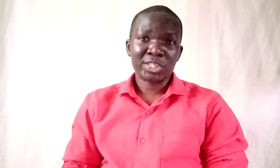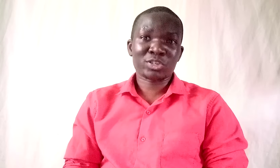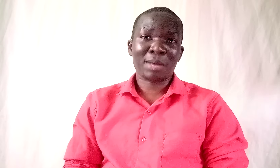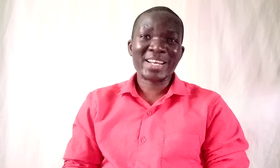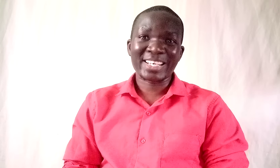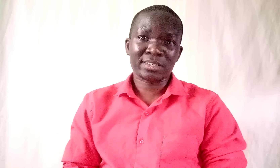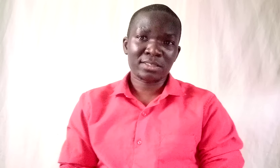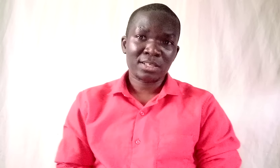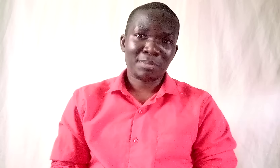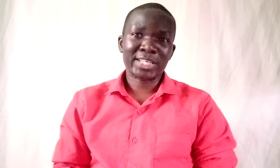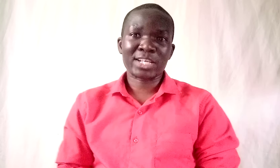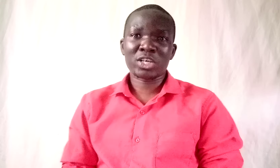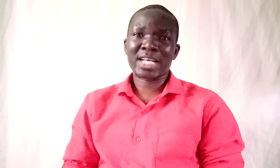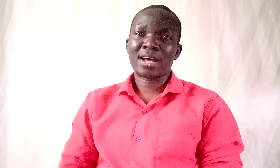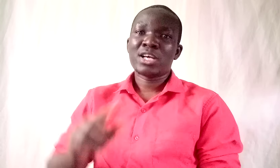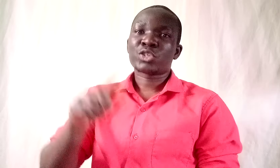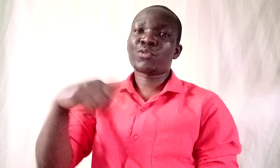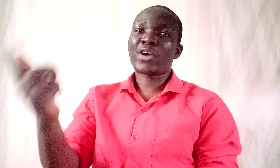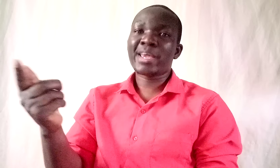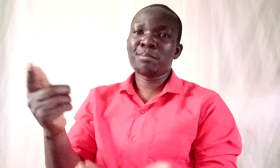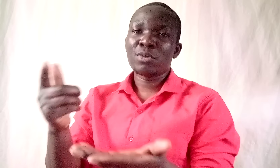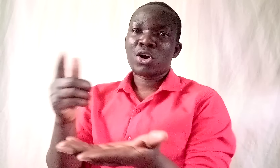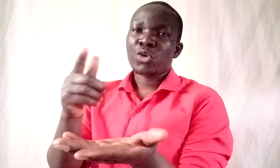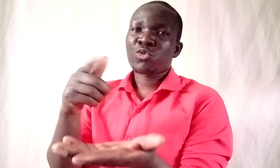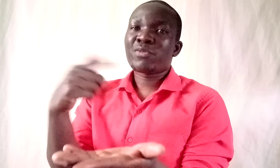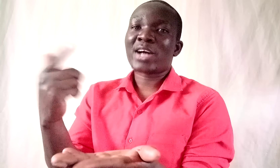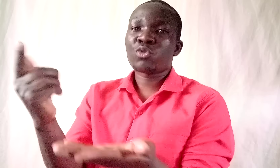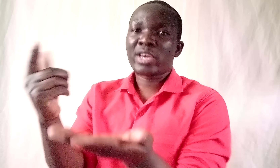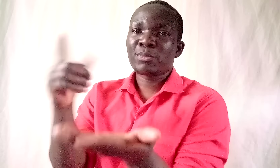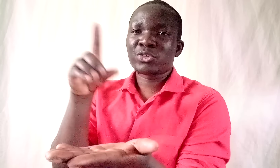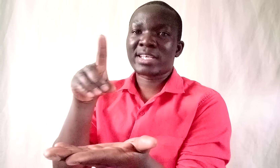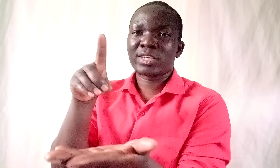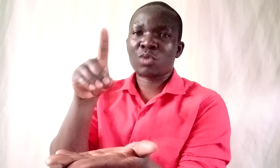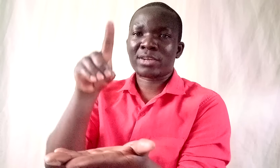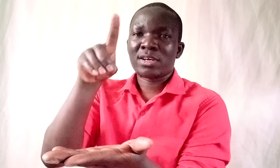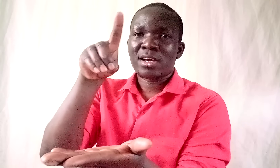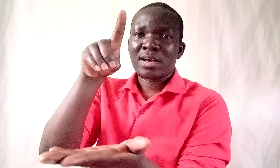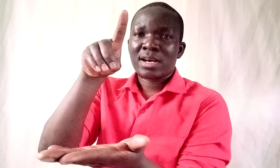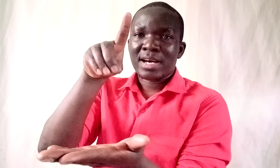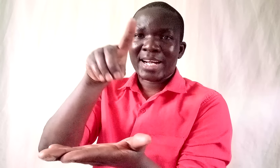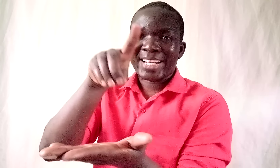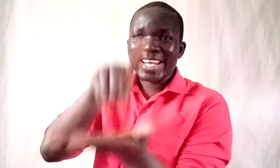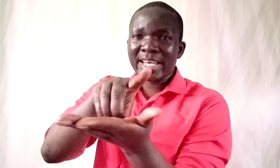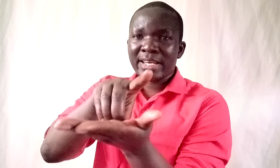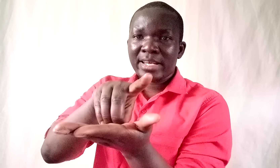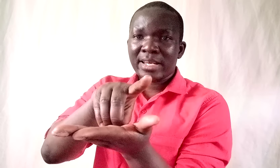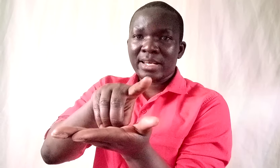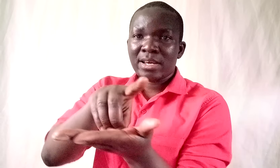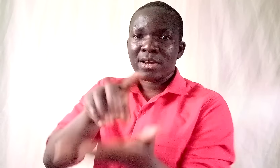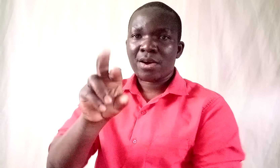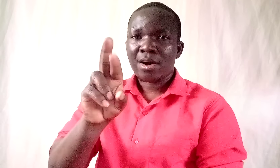not a medics, but it's a doctor. So for him, you refer to him using this one, D